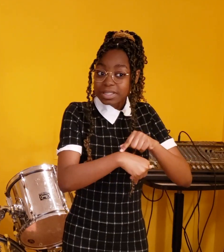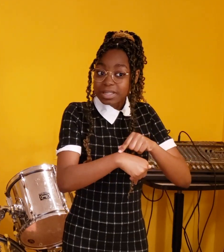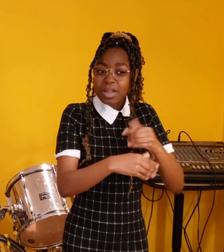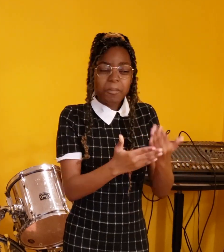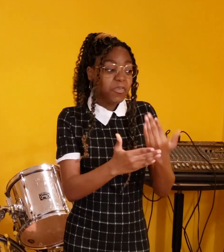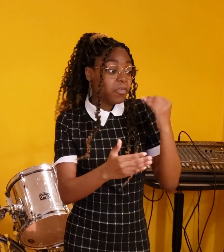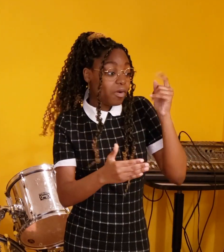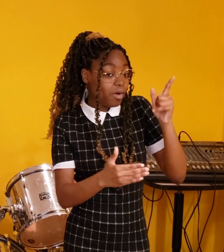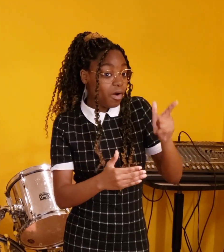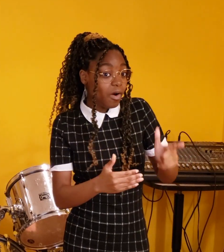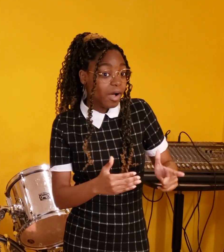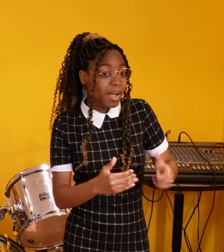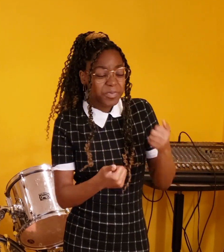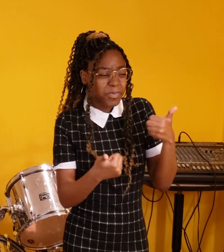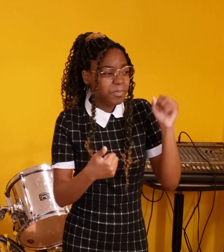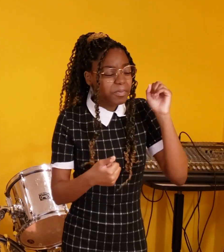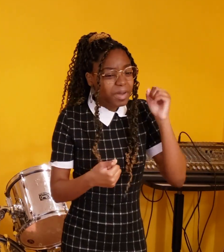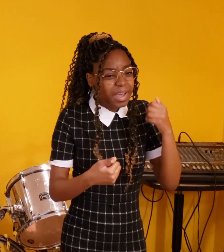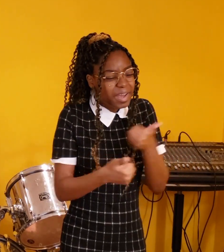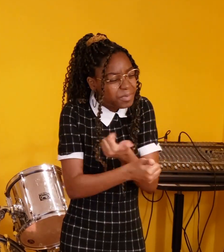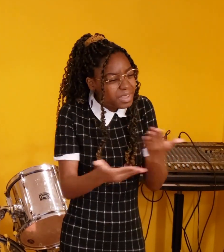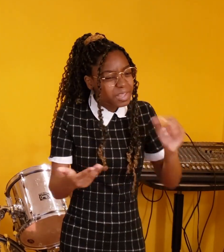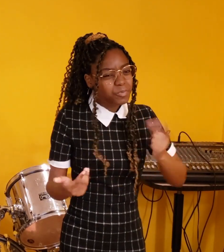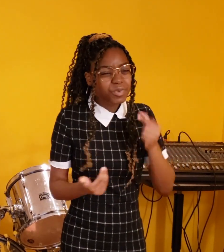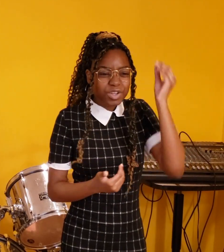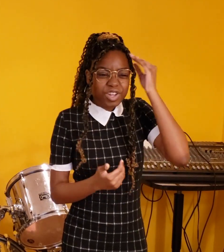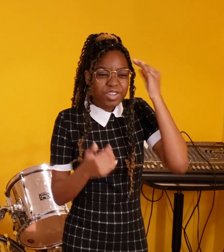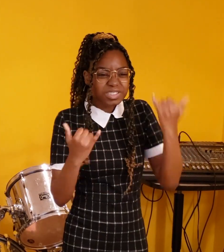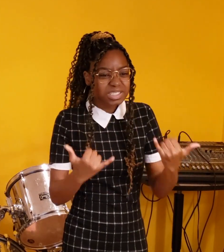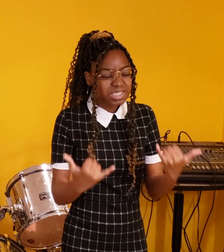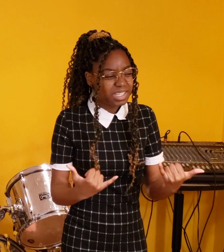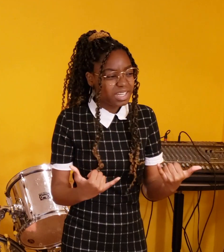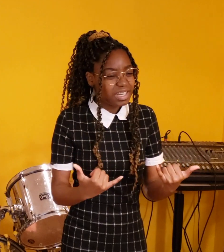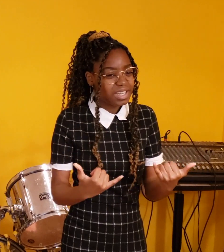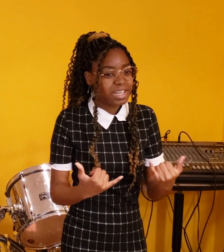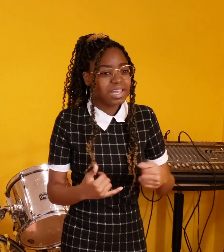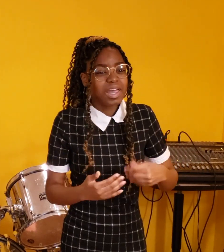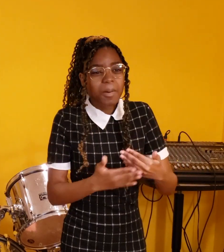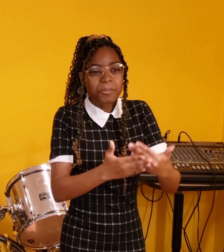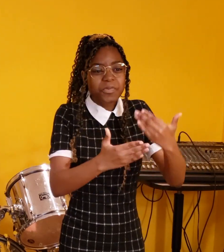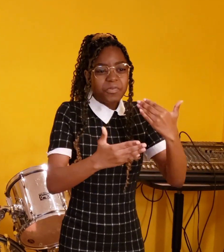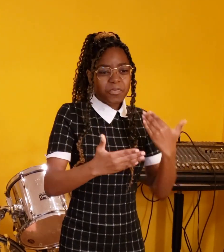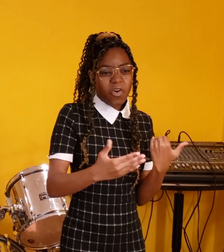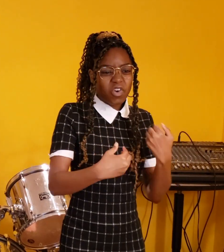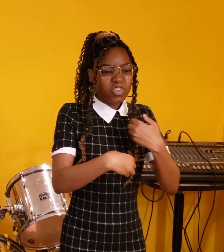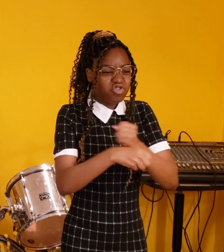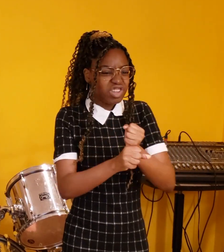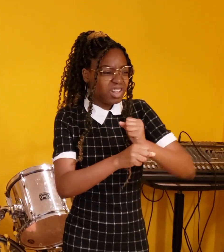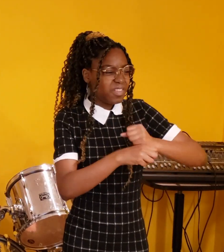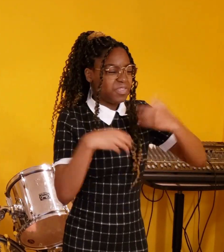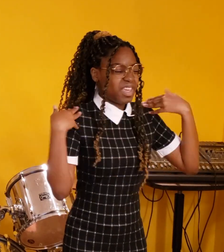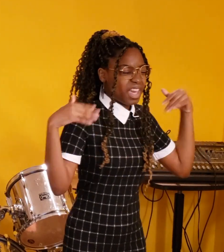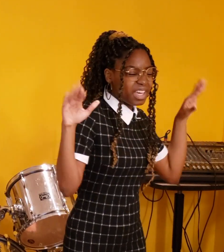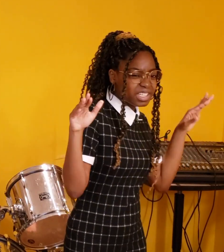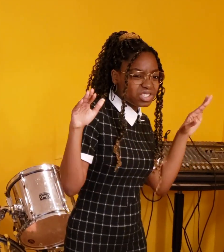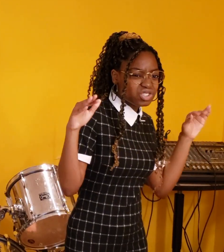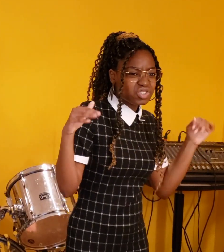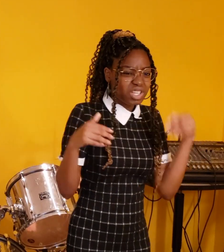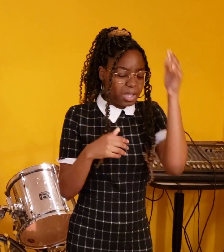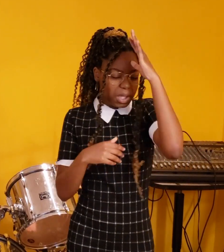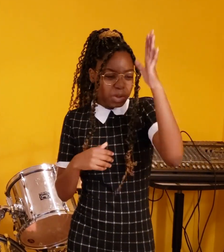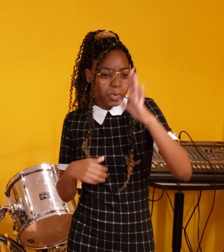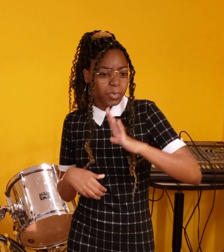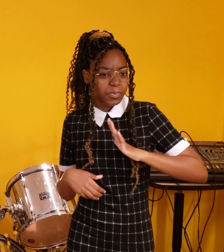before all that we know today, before the creation of matter, you know, before the creation of angels, before the creation of